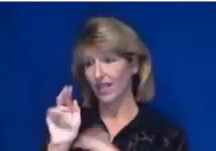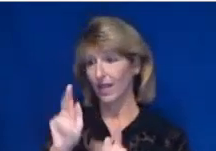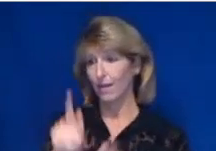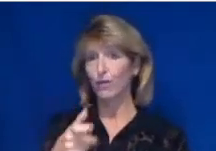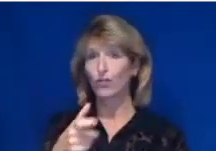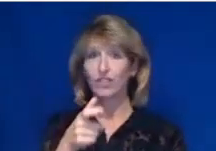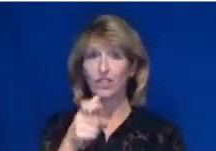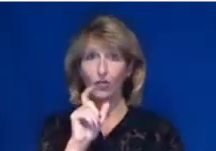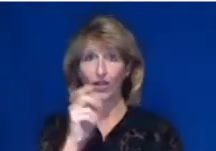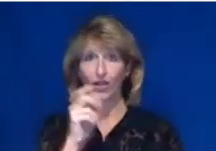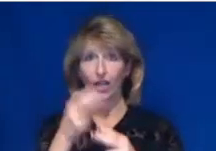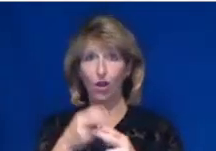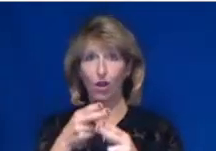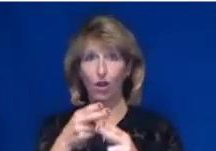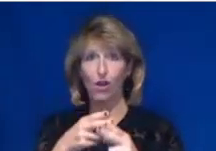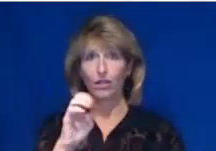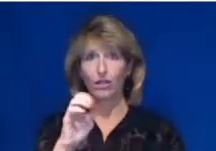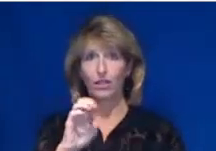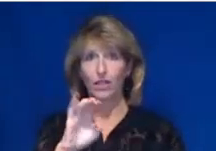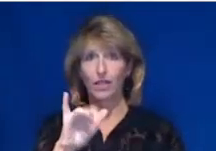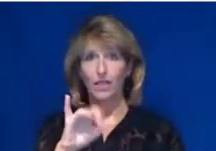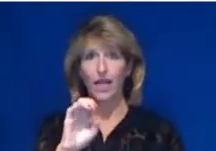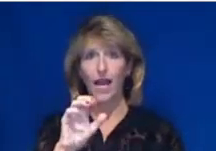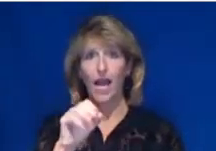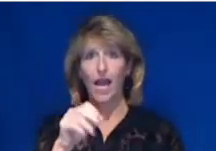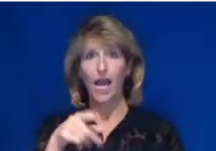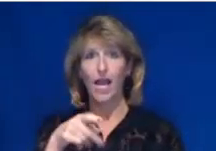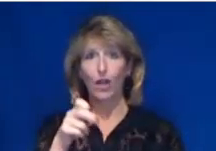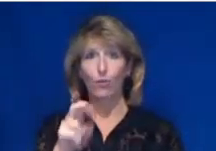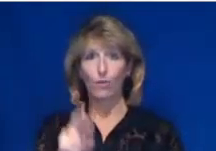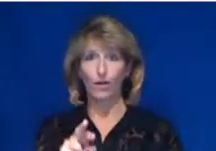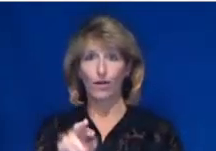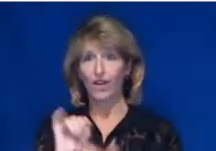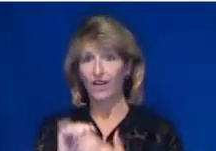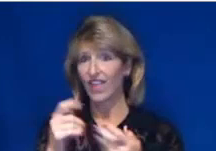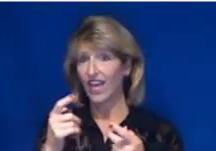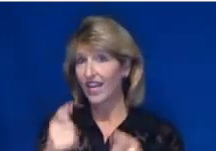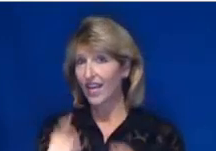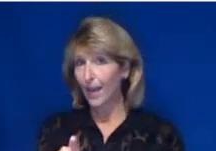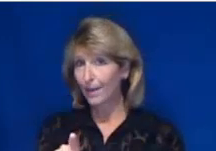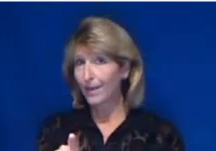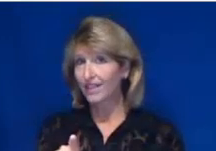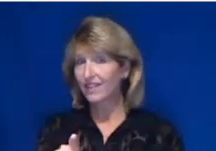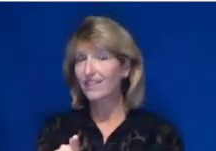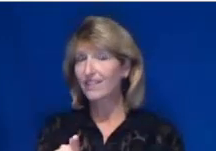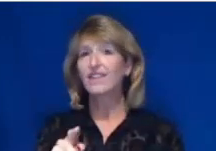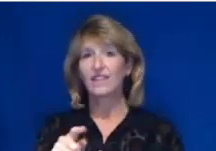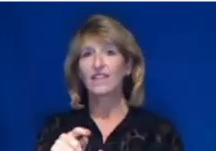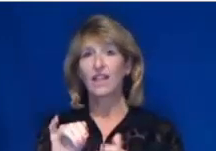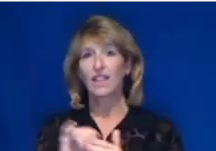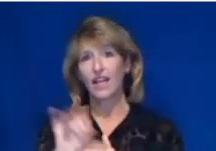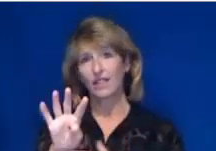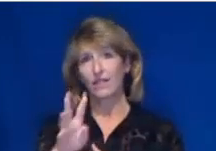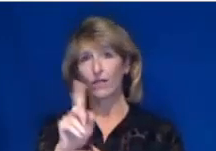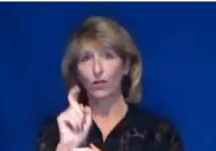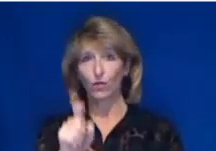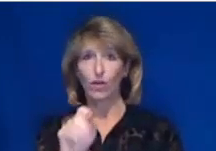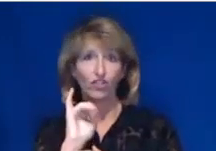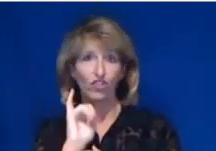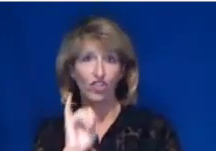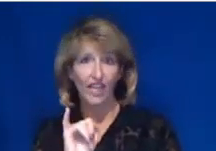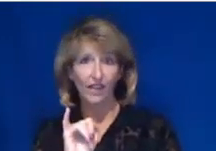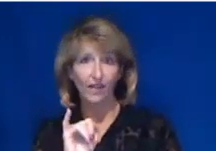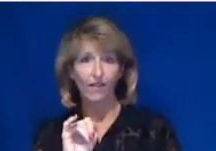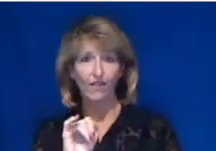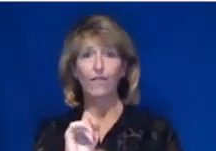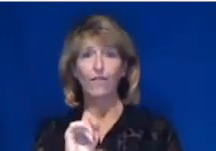on your drinking and have not been able to do so. Has that resulted in a feeling of guilt because of that? And the fourth, do you have an